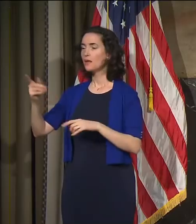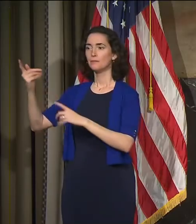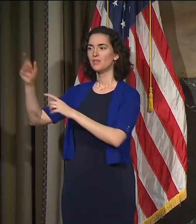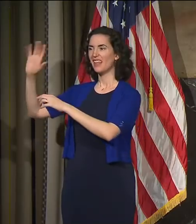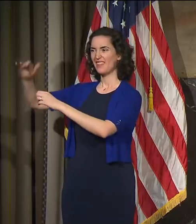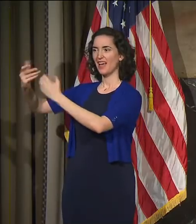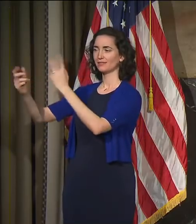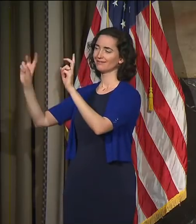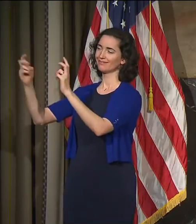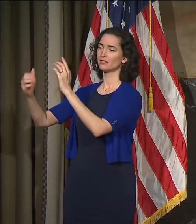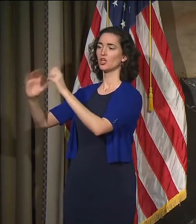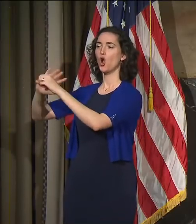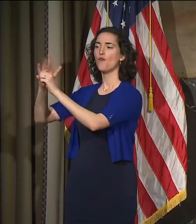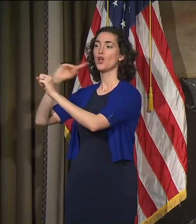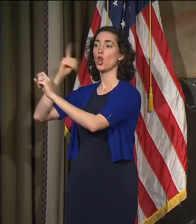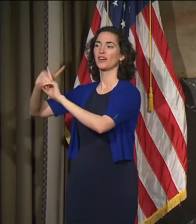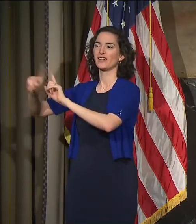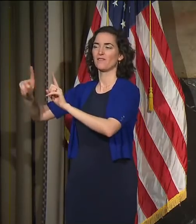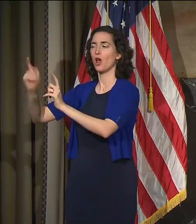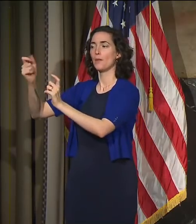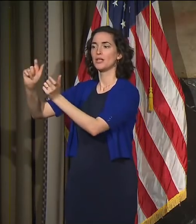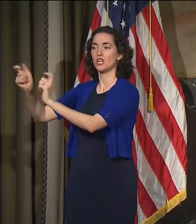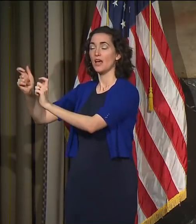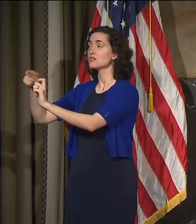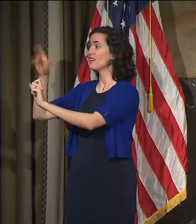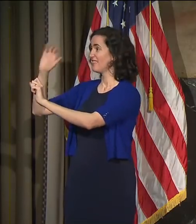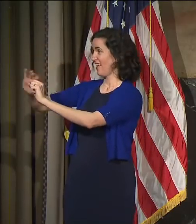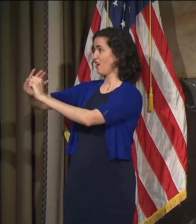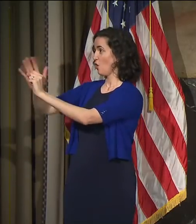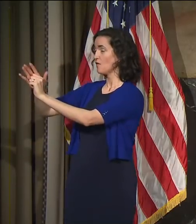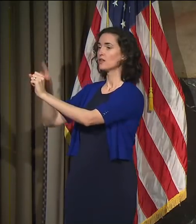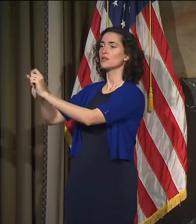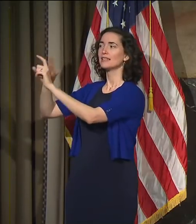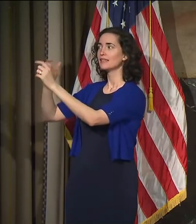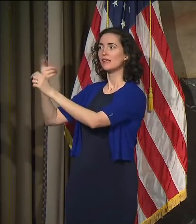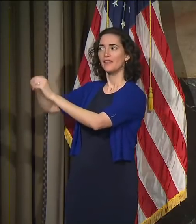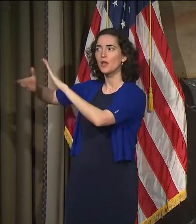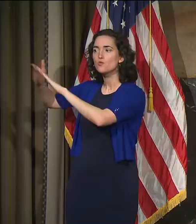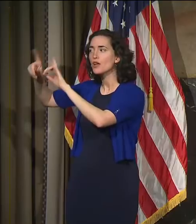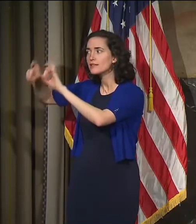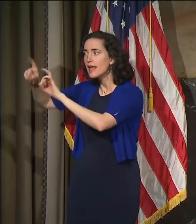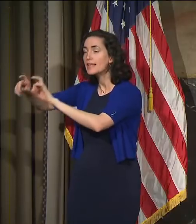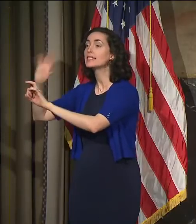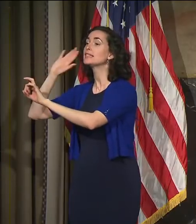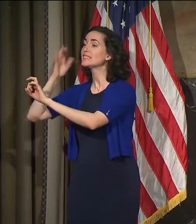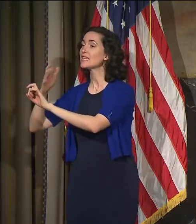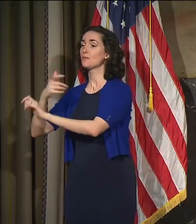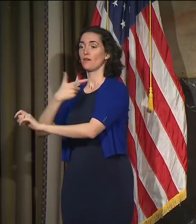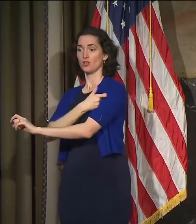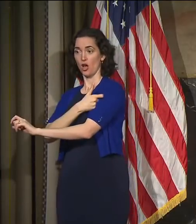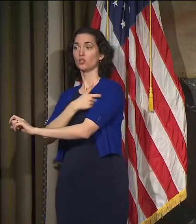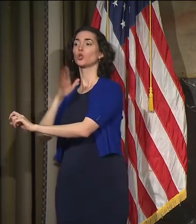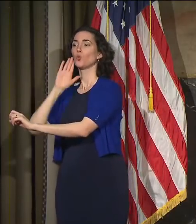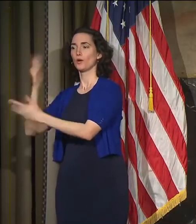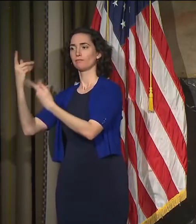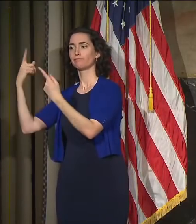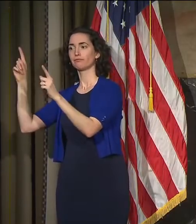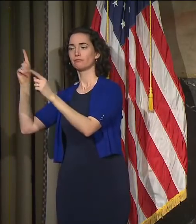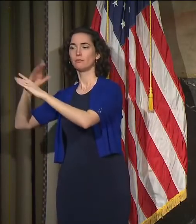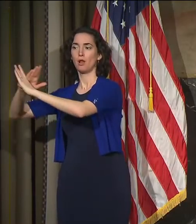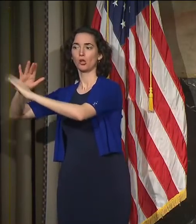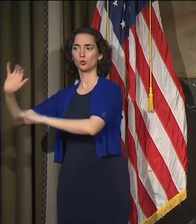effective against that new strain as well. And if that changes, we'll all certainly know about that relatively